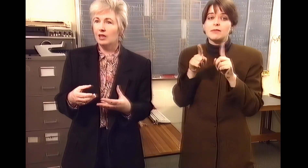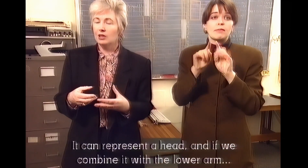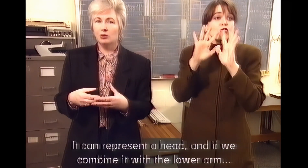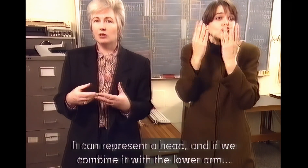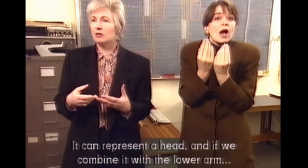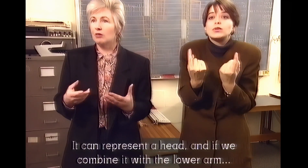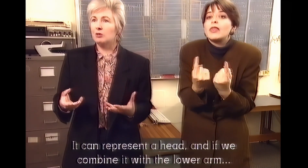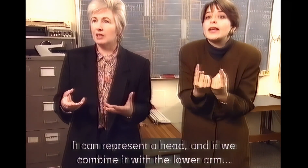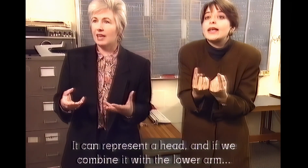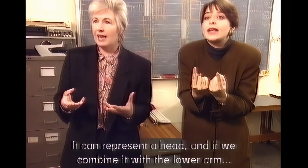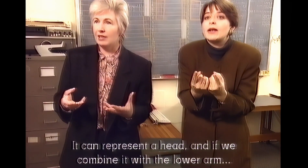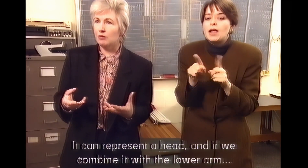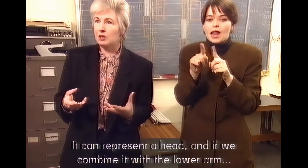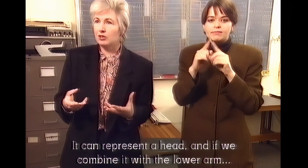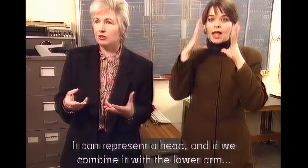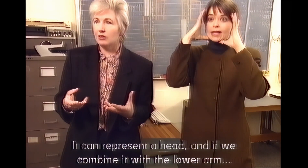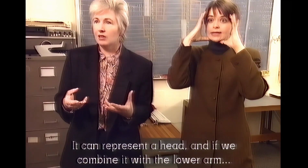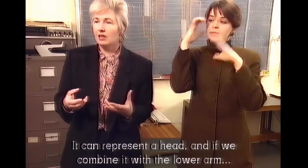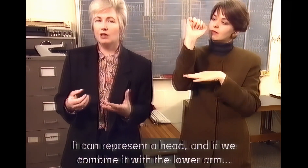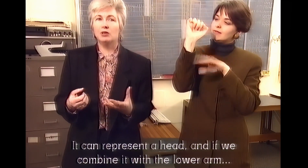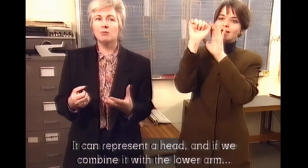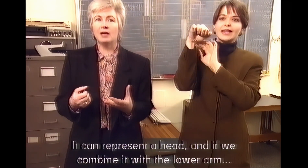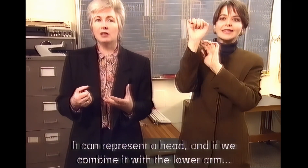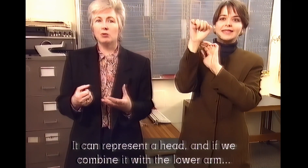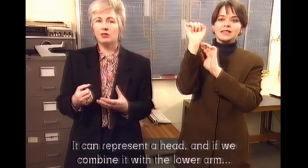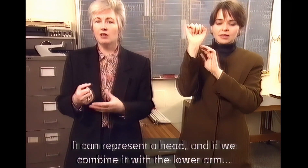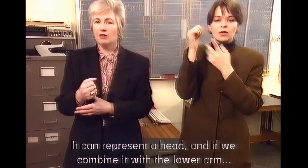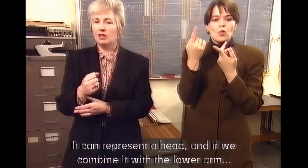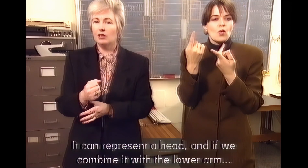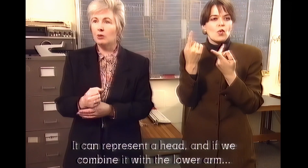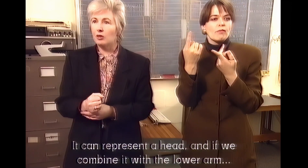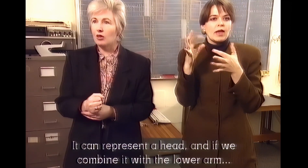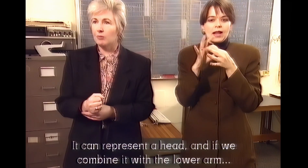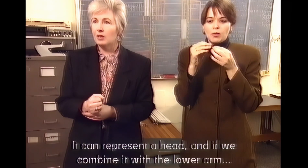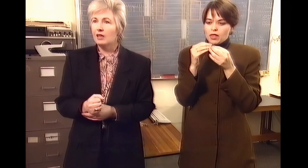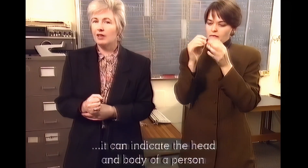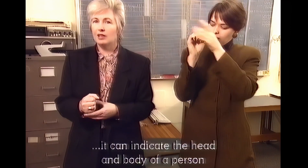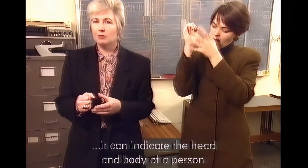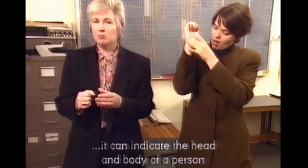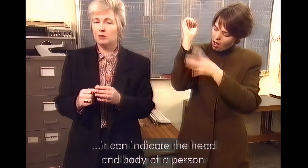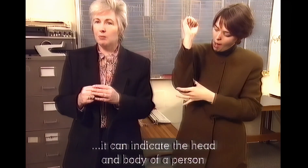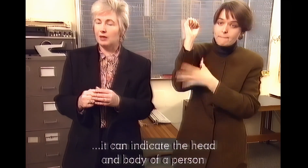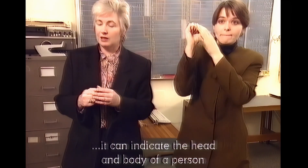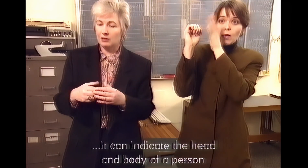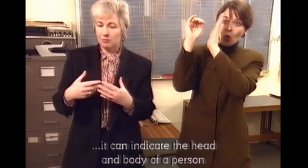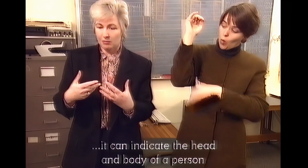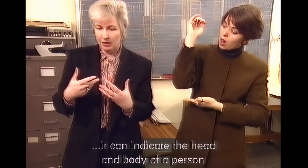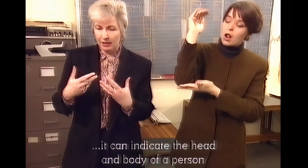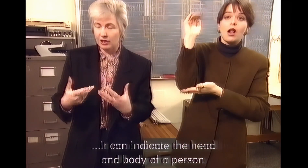So it can represent a head of a person. And if we combine it with the lower arm, then it can indicate